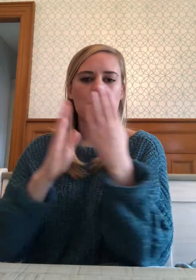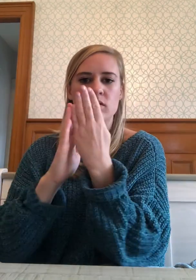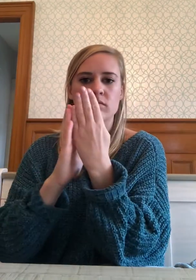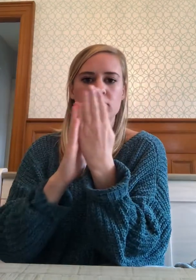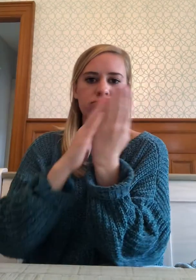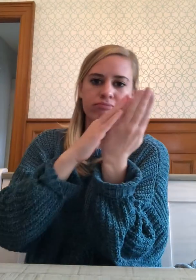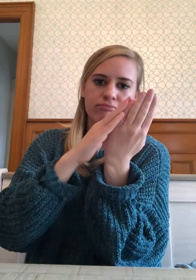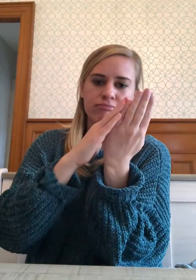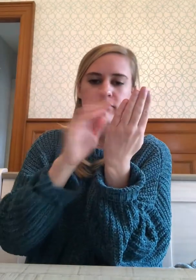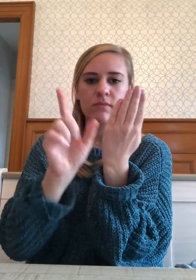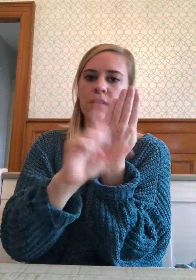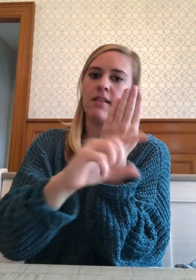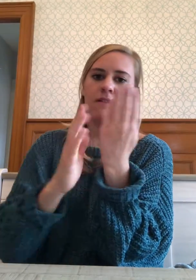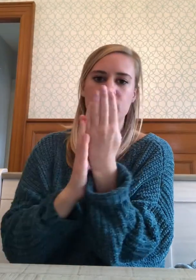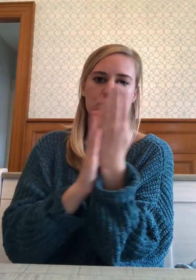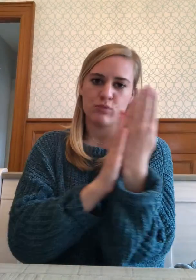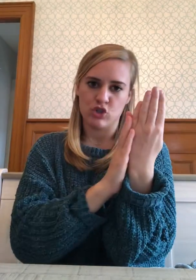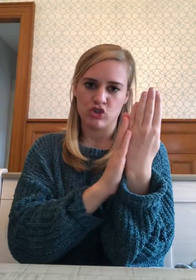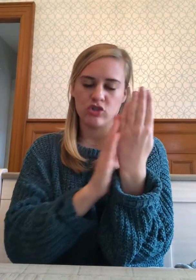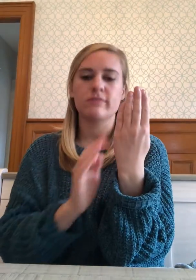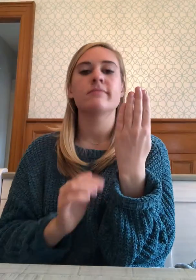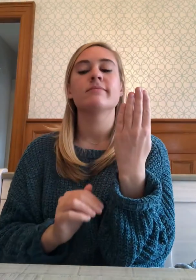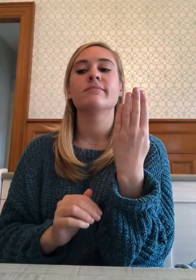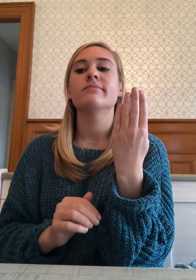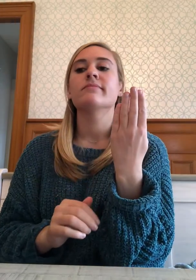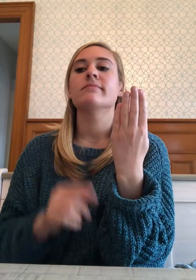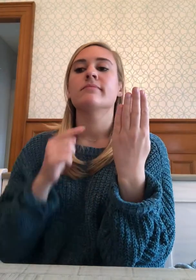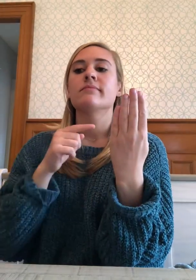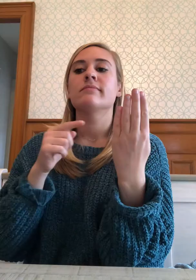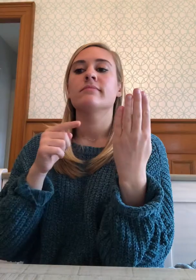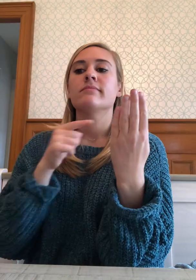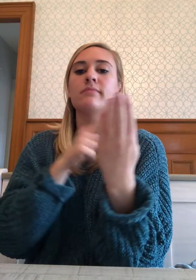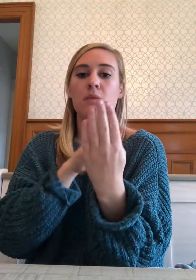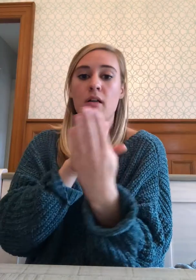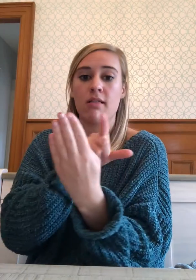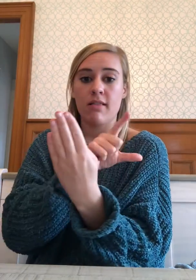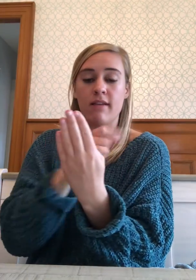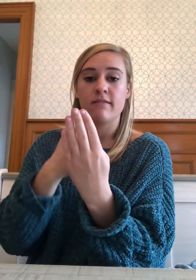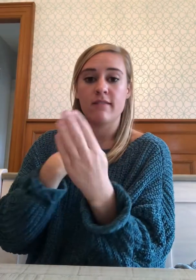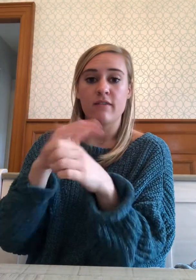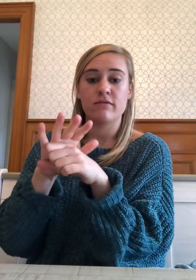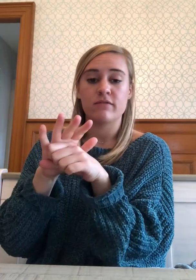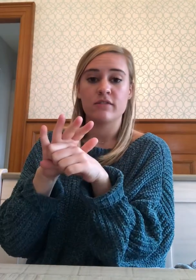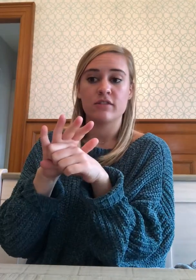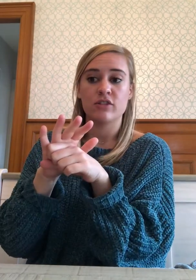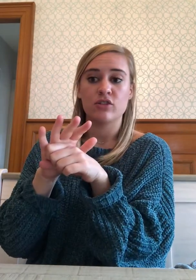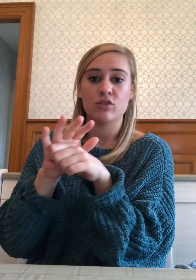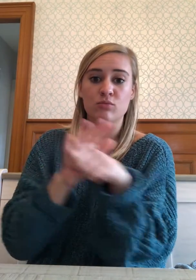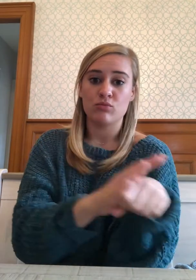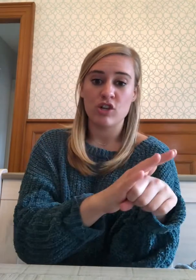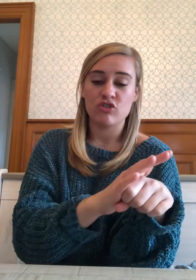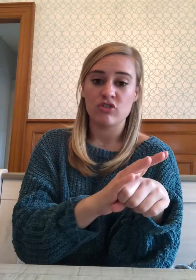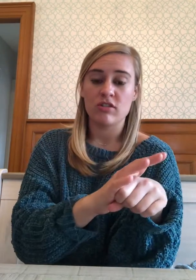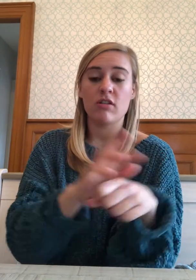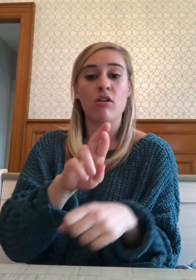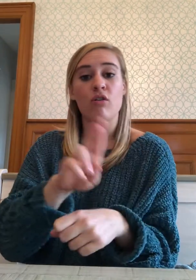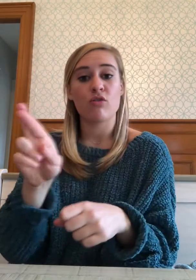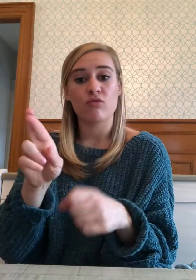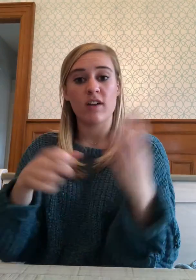side, there's compression adjacent to the root. On the right side, there's tension in the periodontal